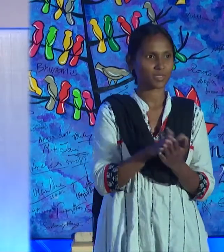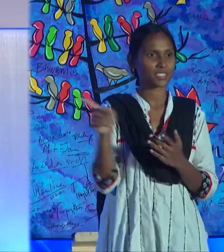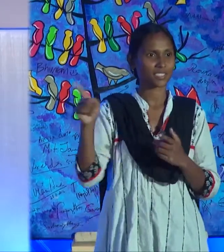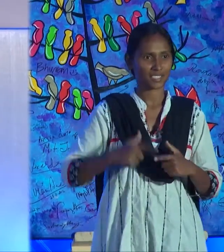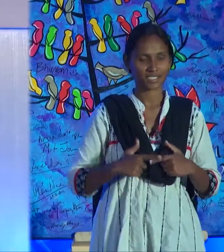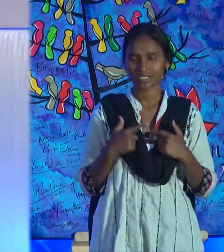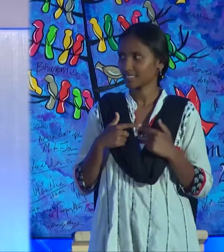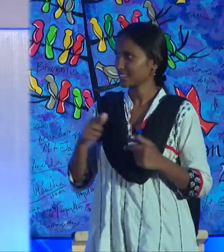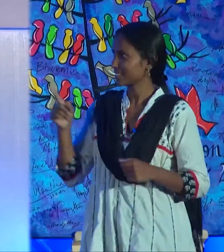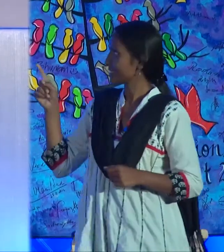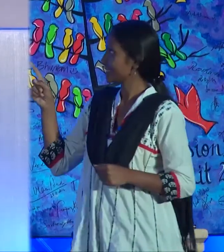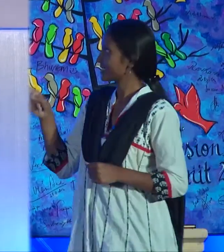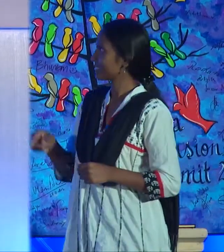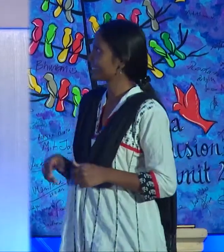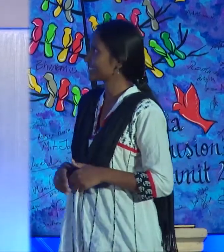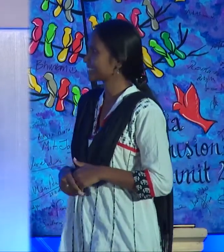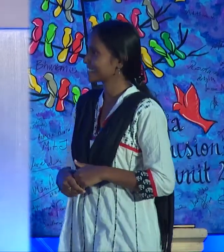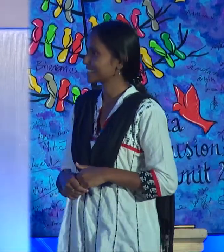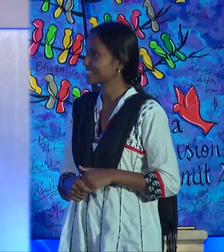this.